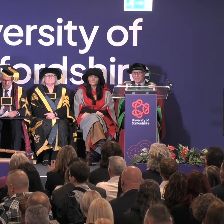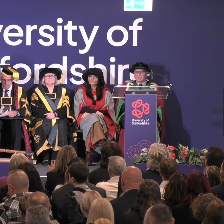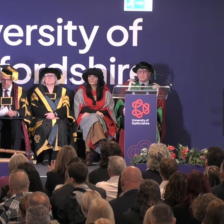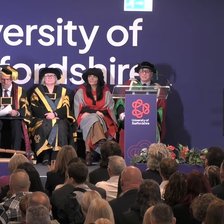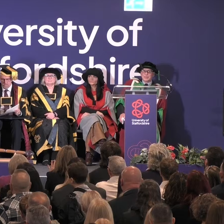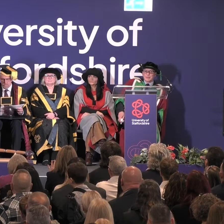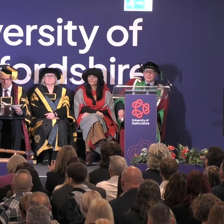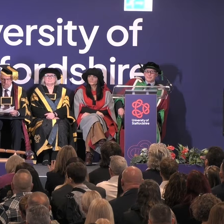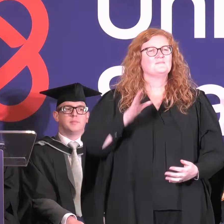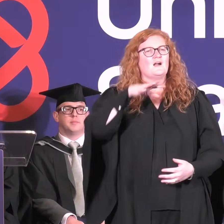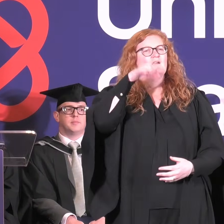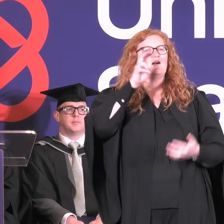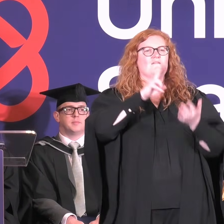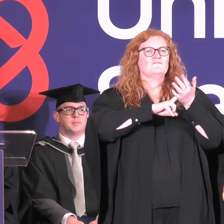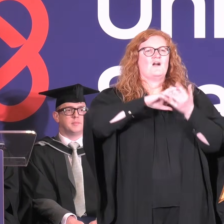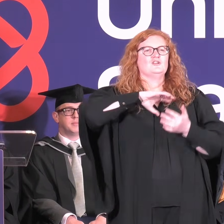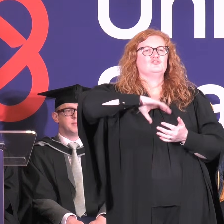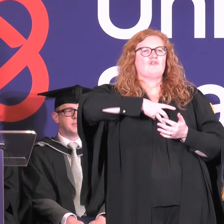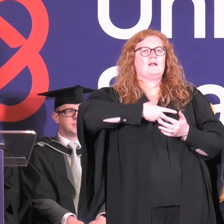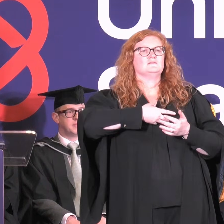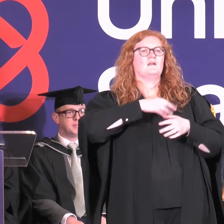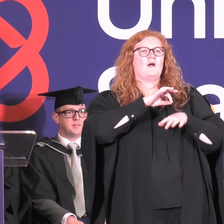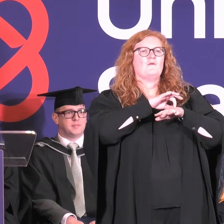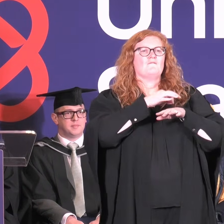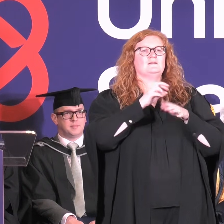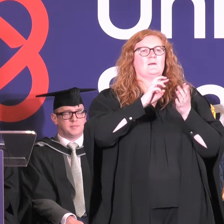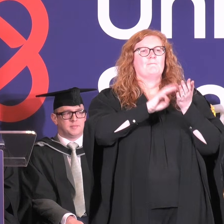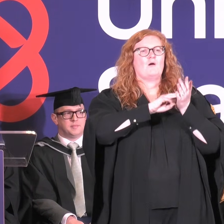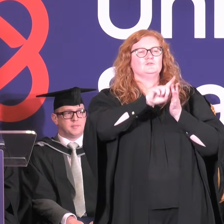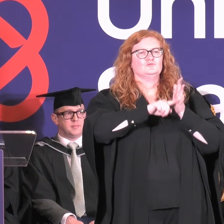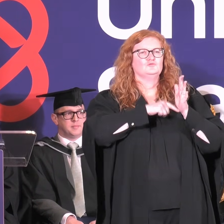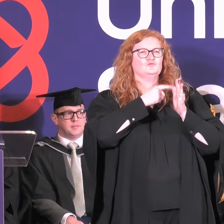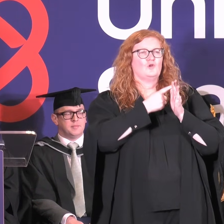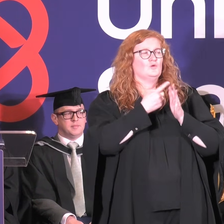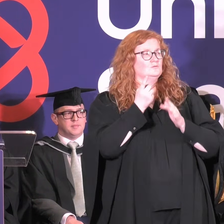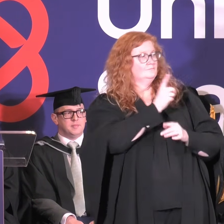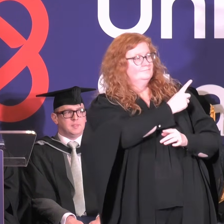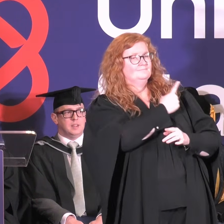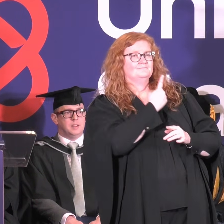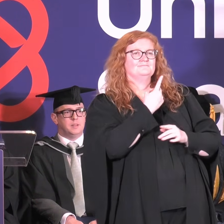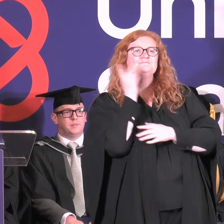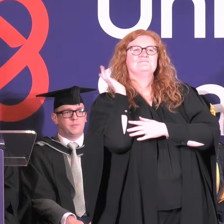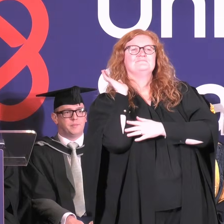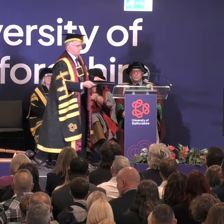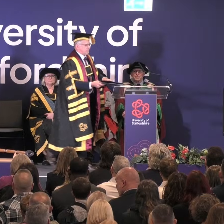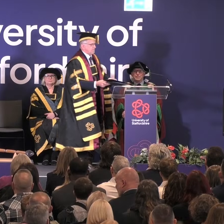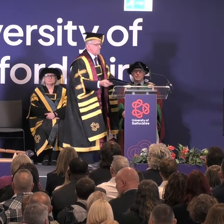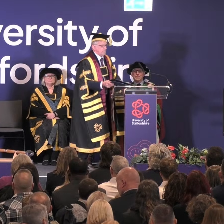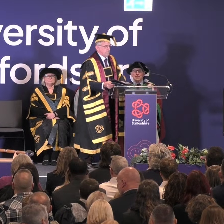I invite the Vice-Chancellor, Professor Martin Jones, to deliver the opening address.